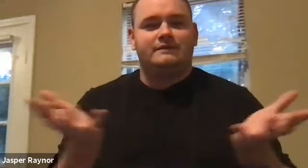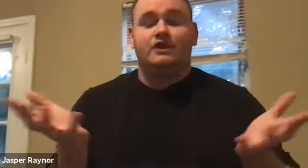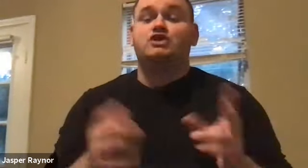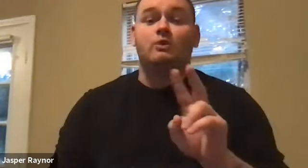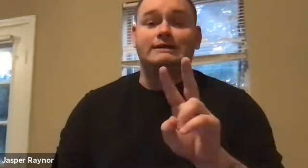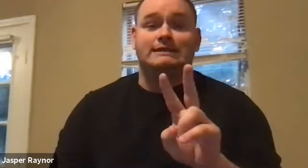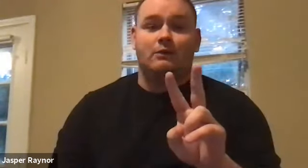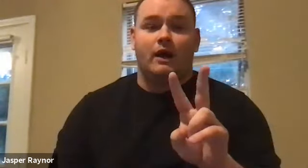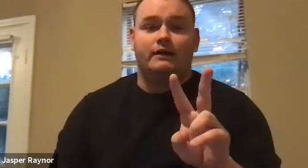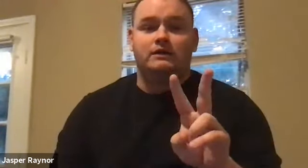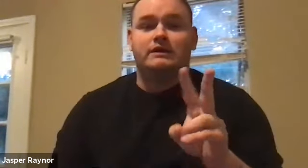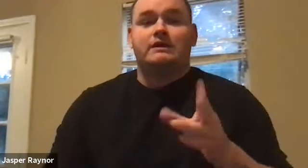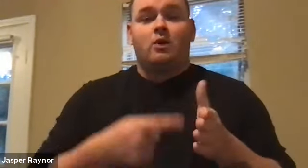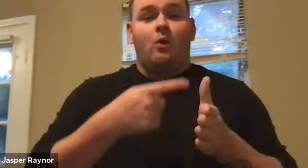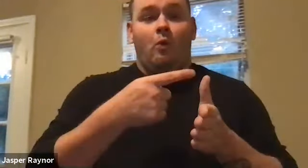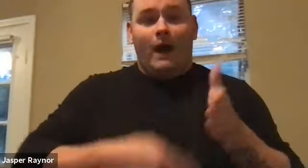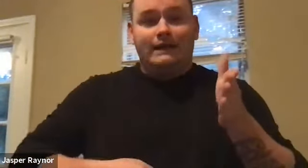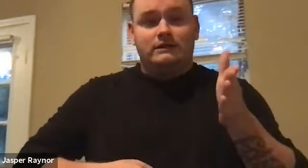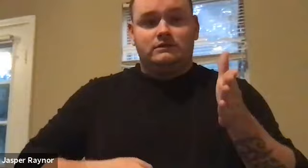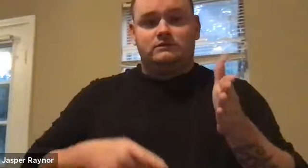There's 2 ways to sign what. What?